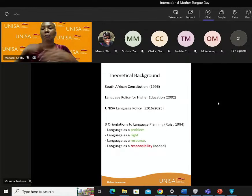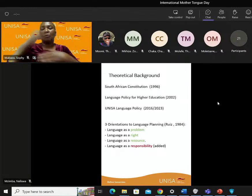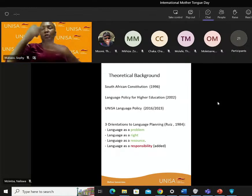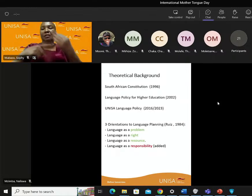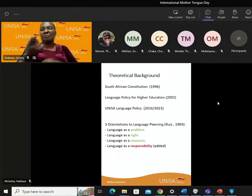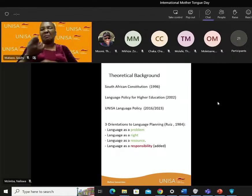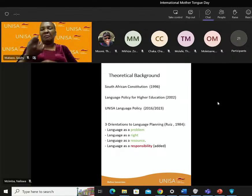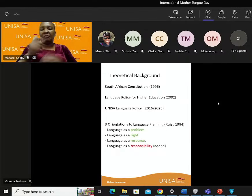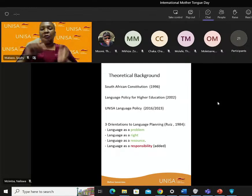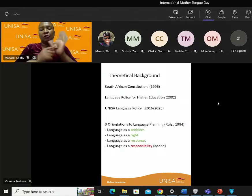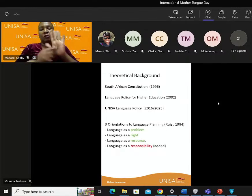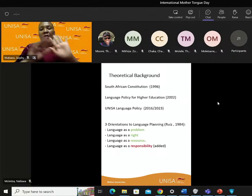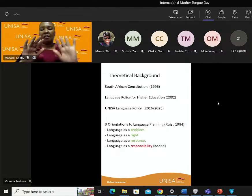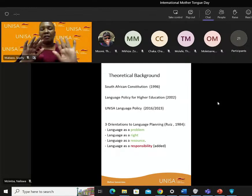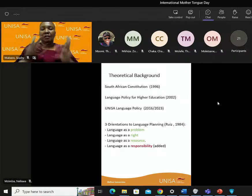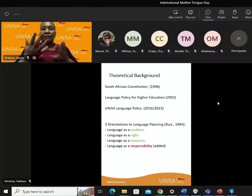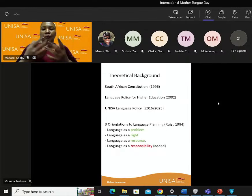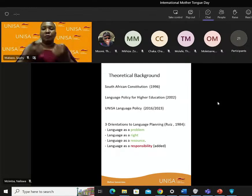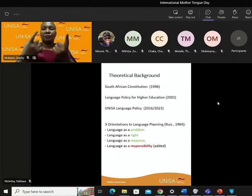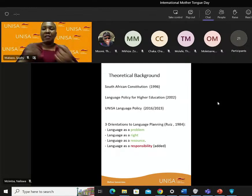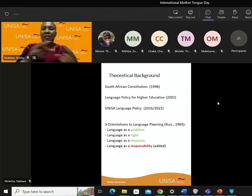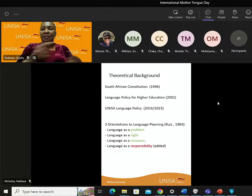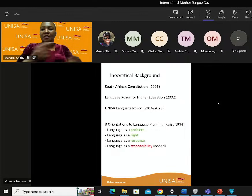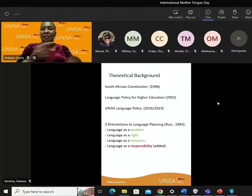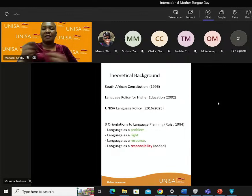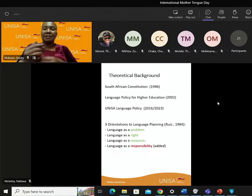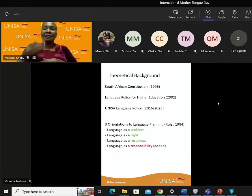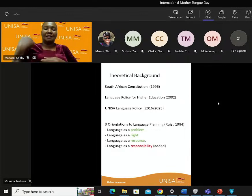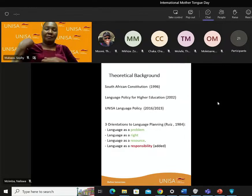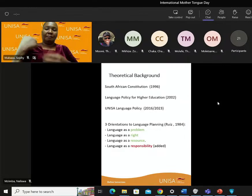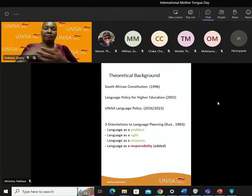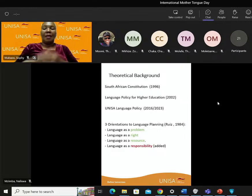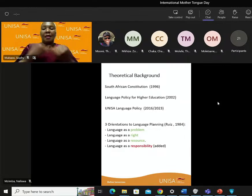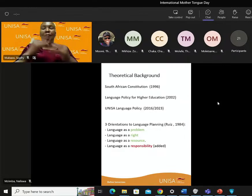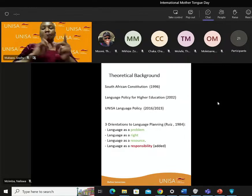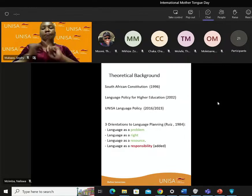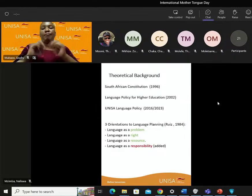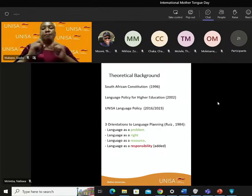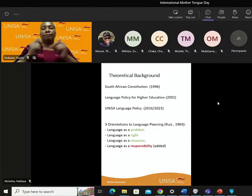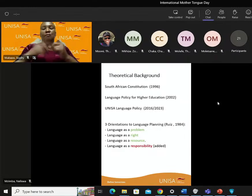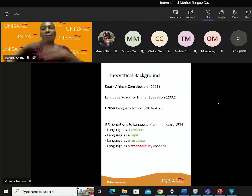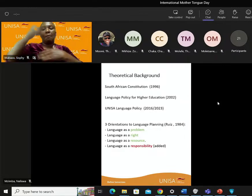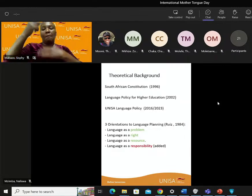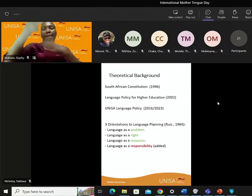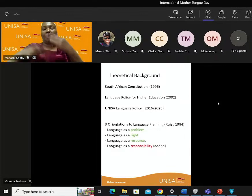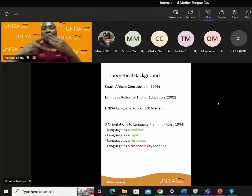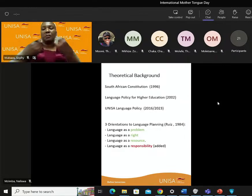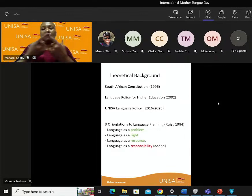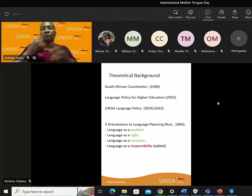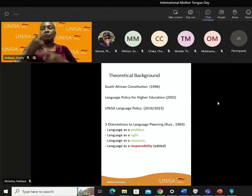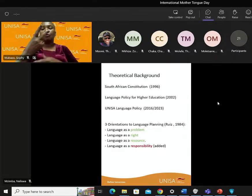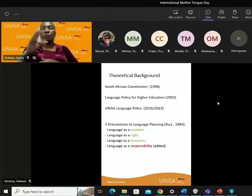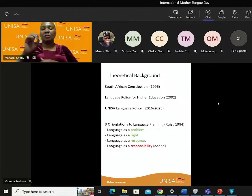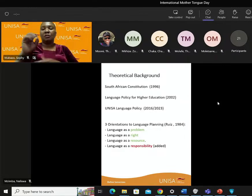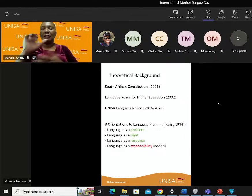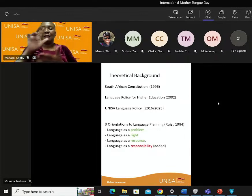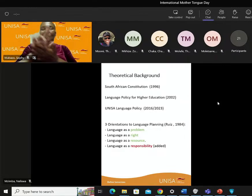our highlights over the years. I'm just going to speak to the project from 2018